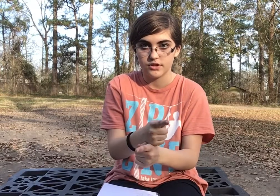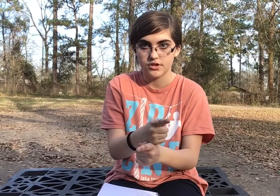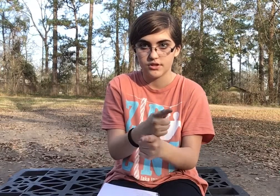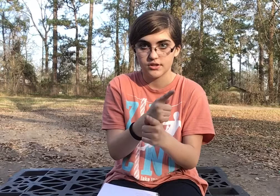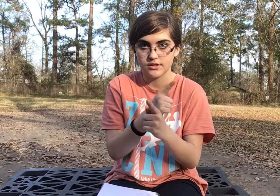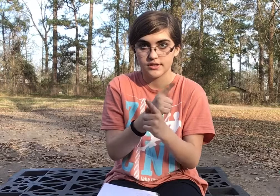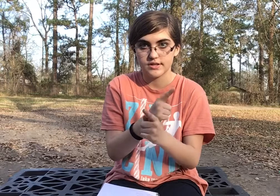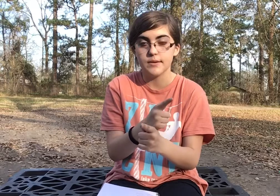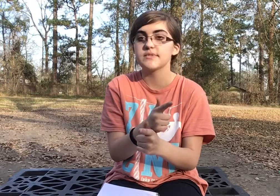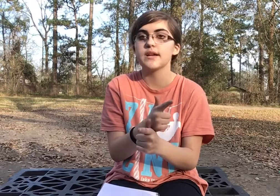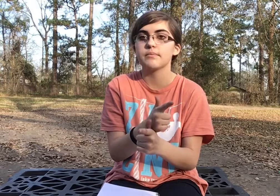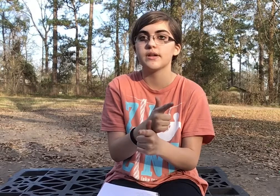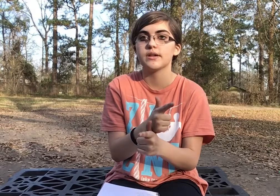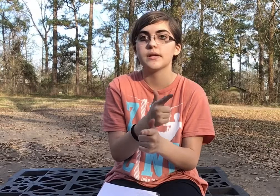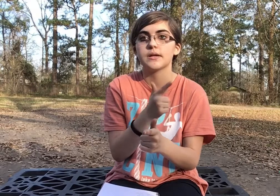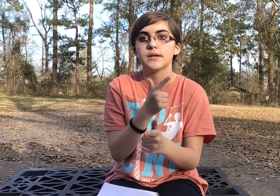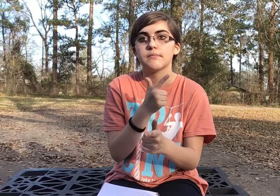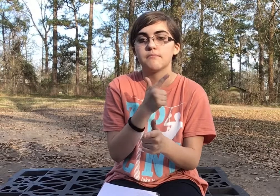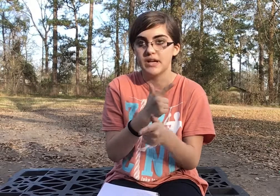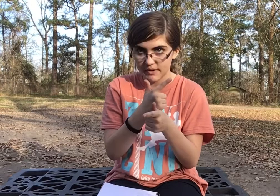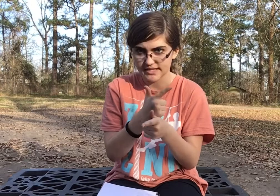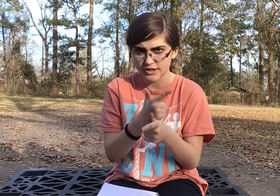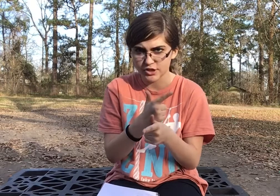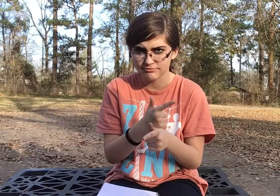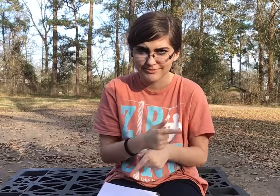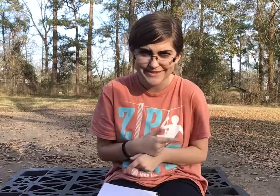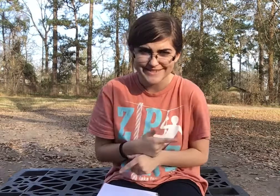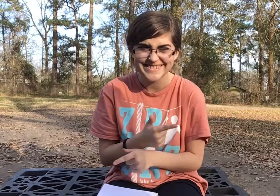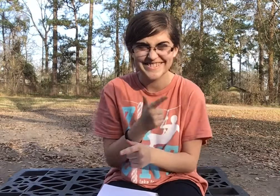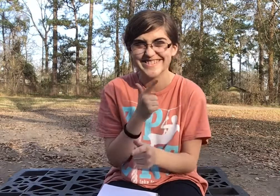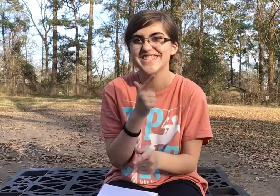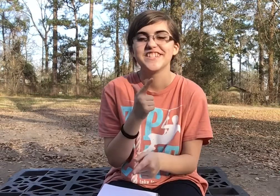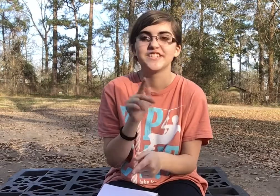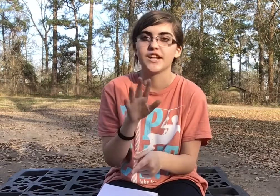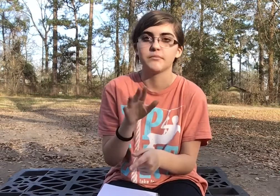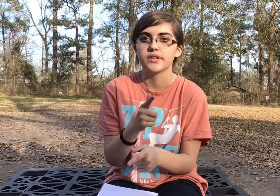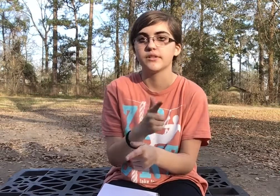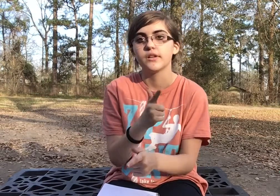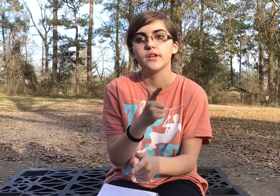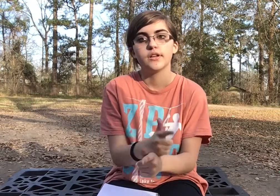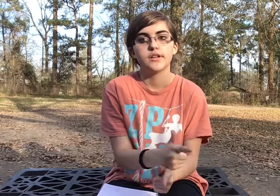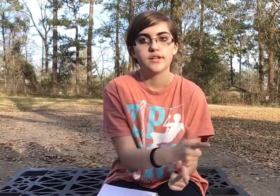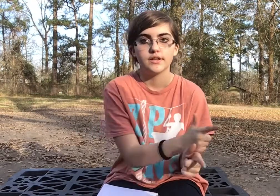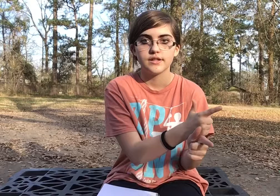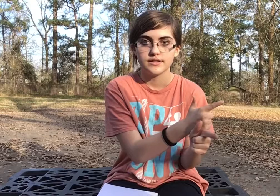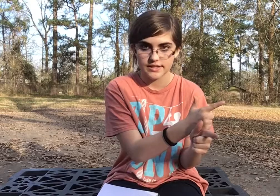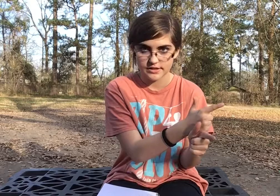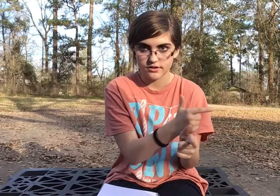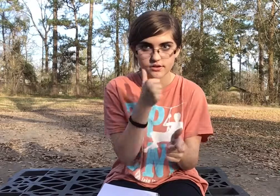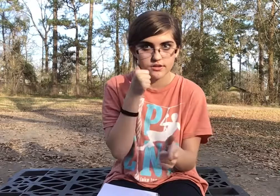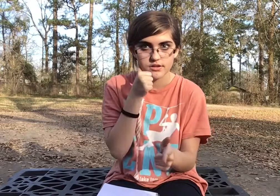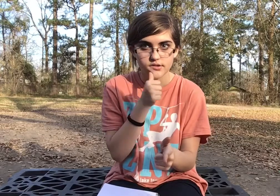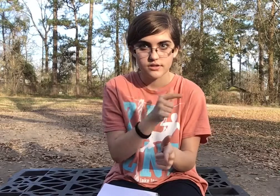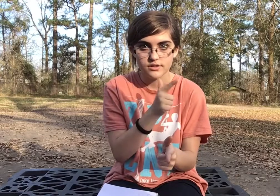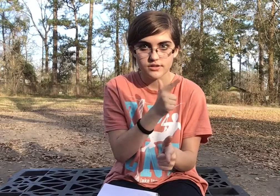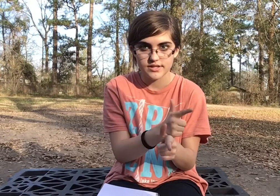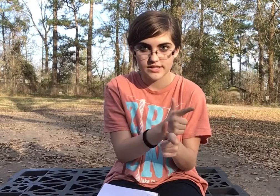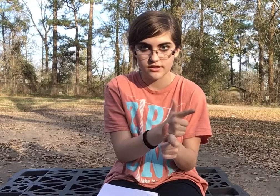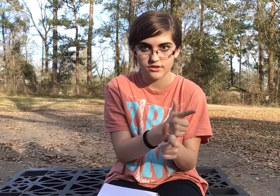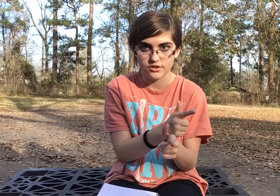which sums up me and my sister. No, I'm kidding. Sister. sister. You